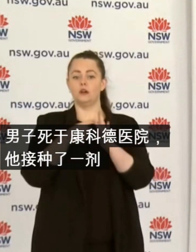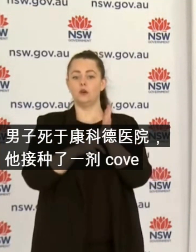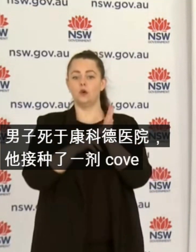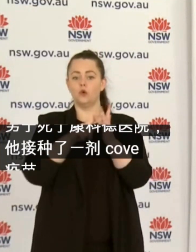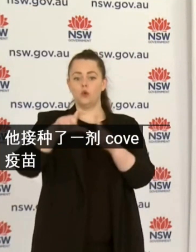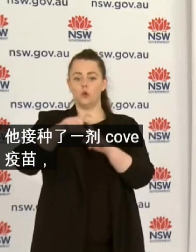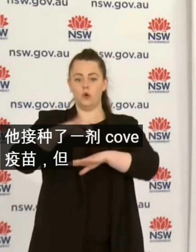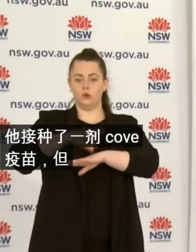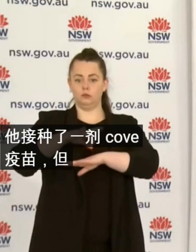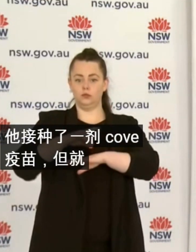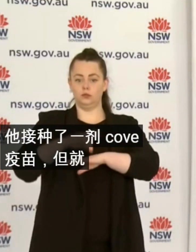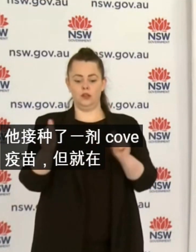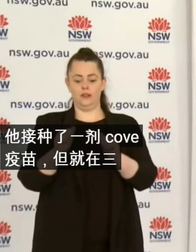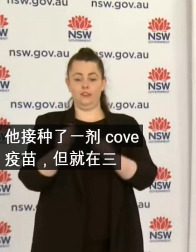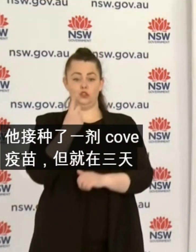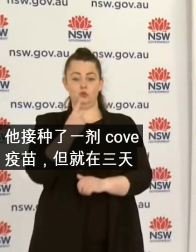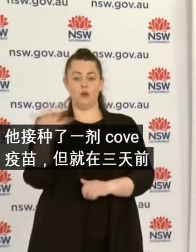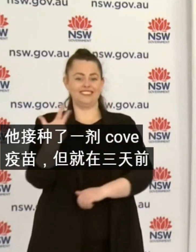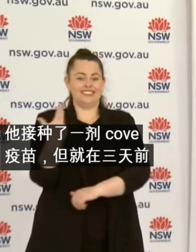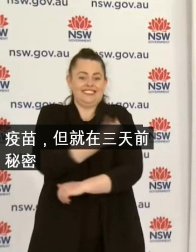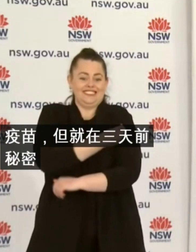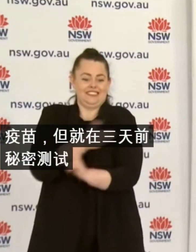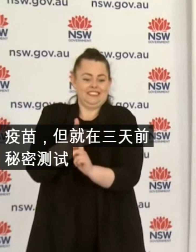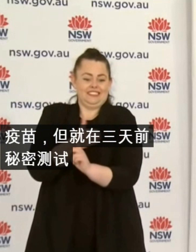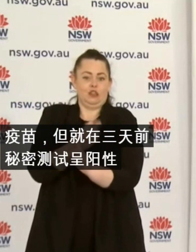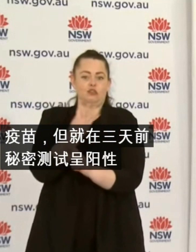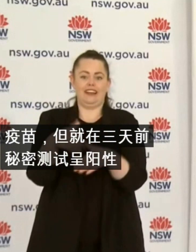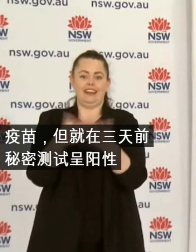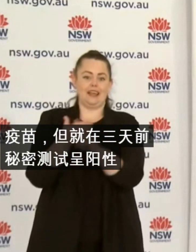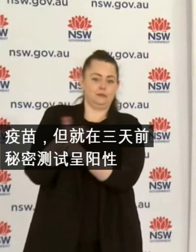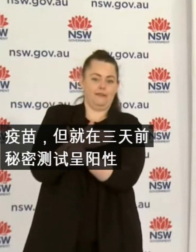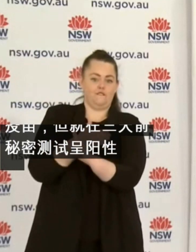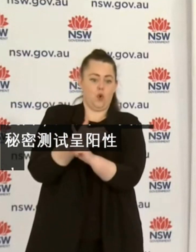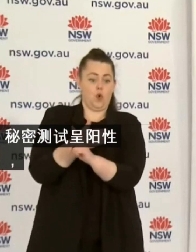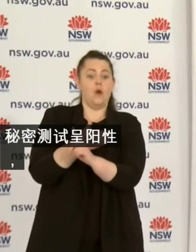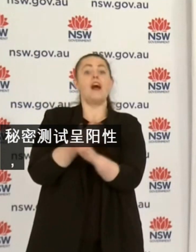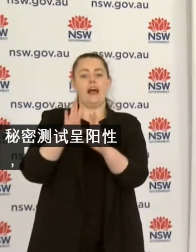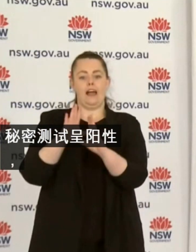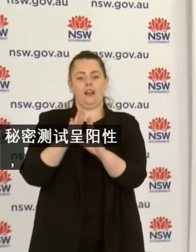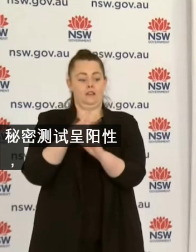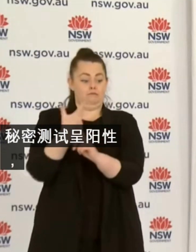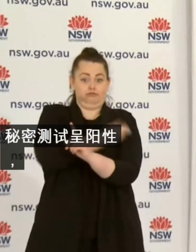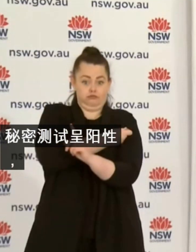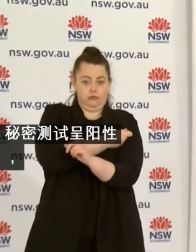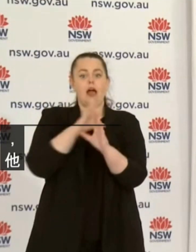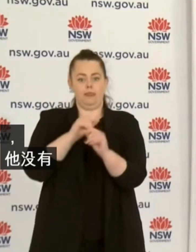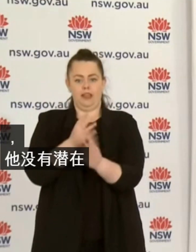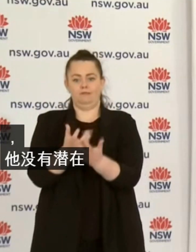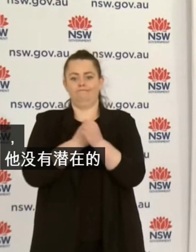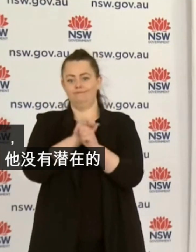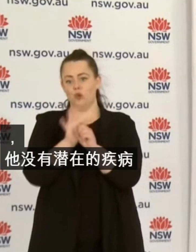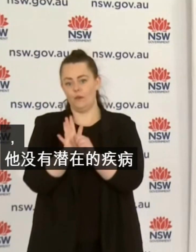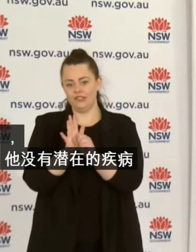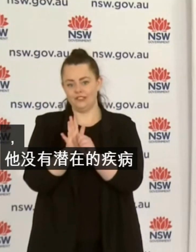dose of COVID vaccine, but just 3 days before being tested positive for COVID. And he did not